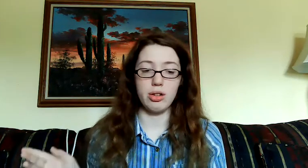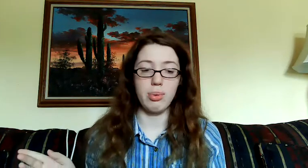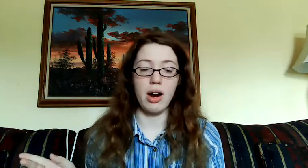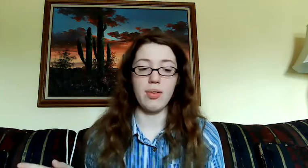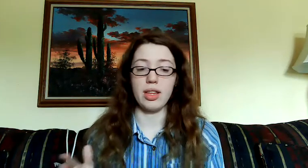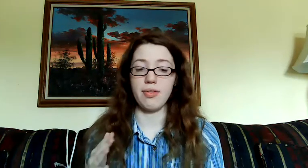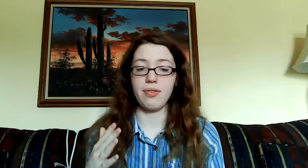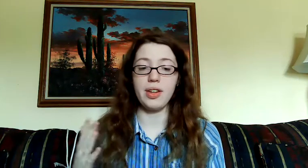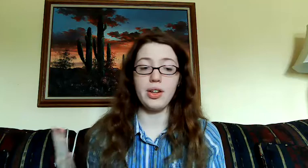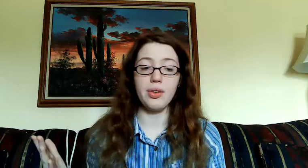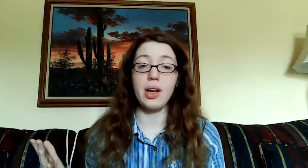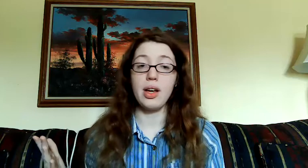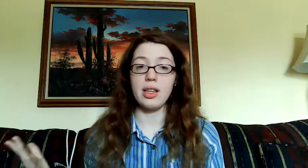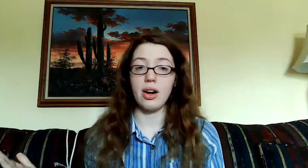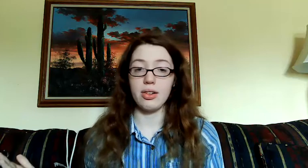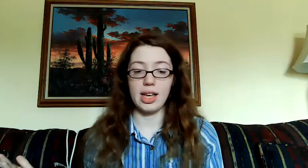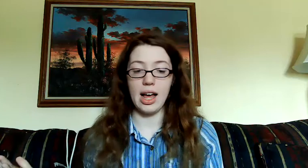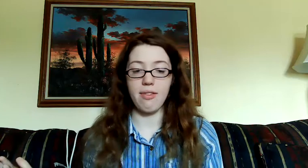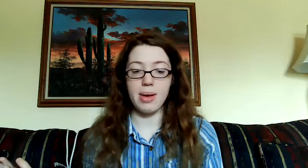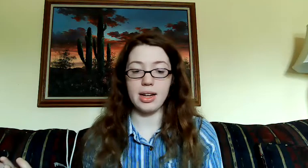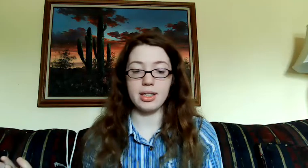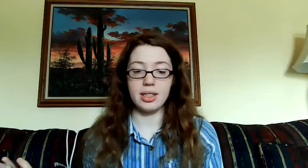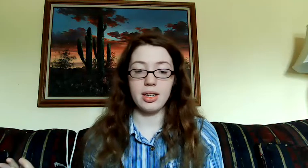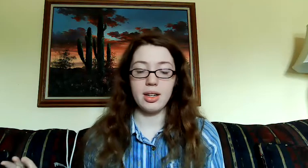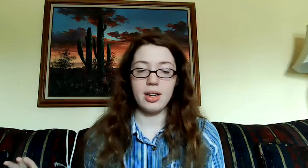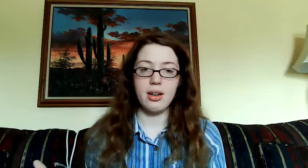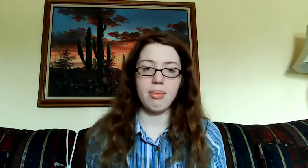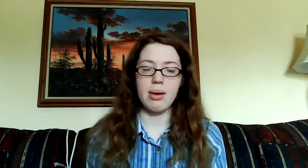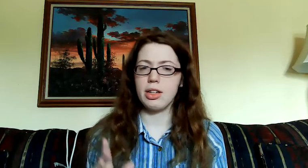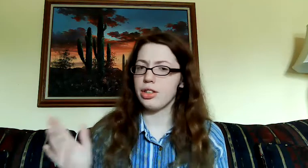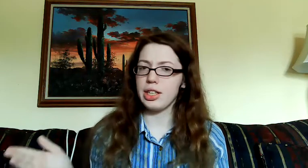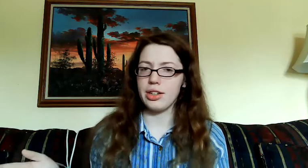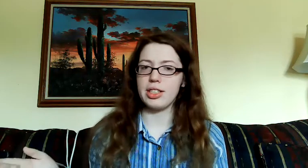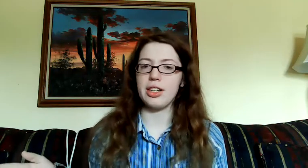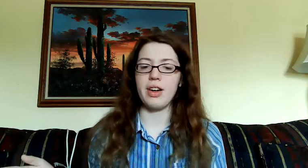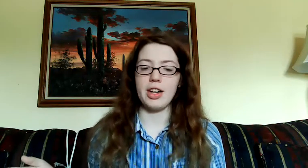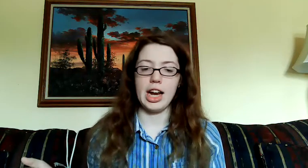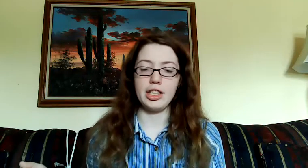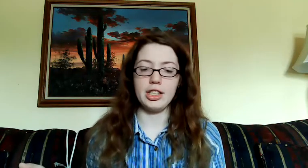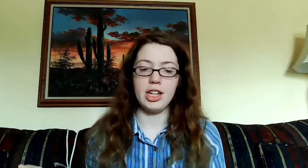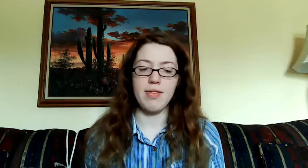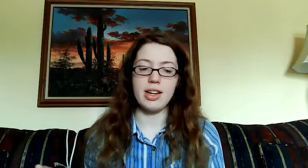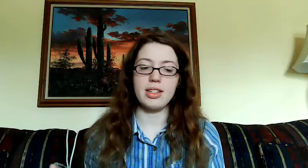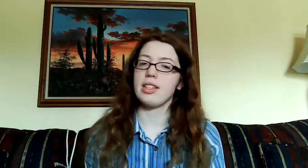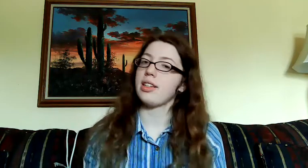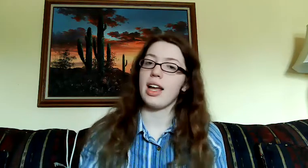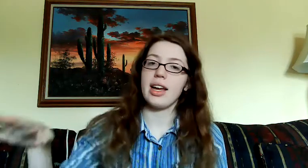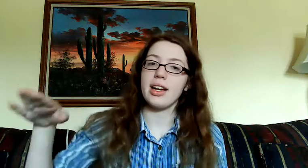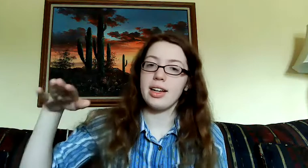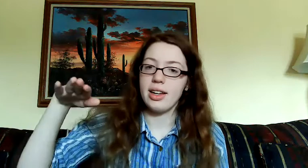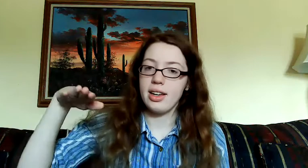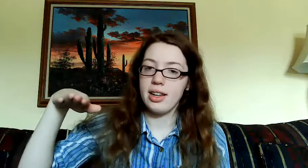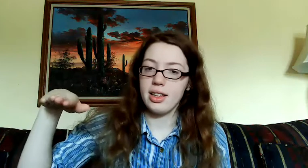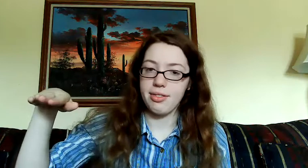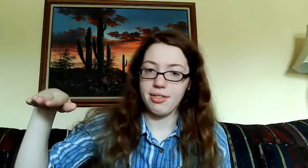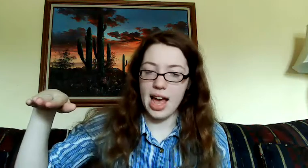with a few that aren't the alphabet. But usually they're considered variations of it, like the flat